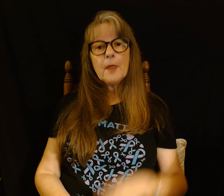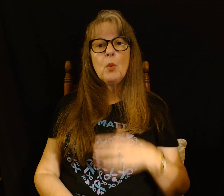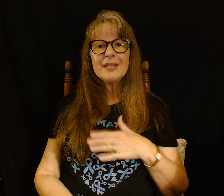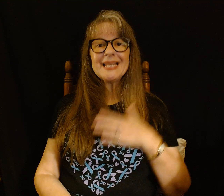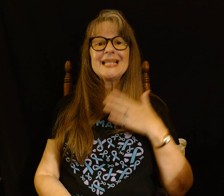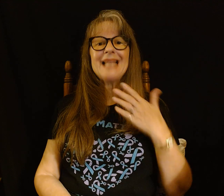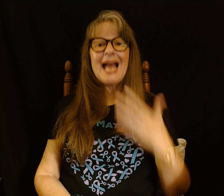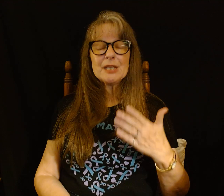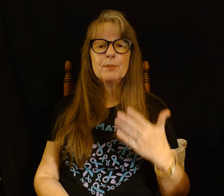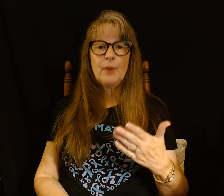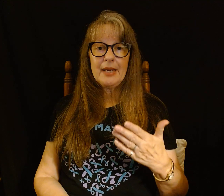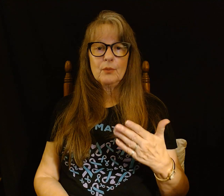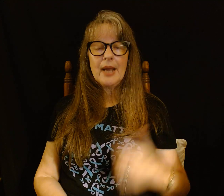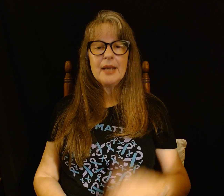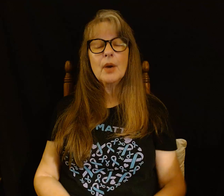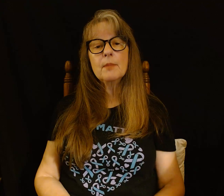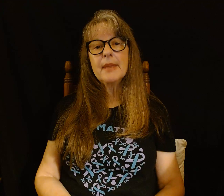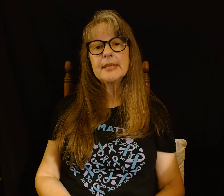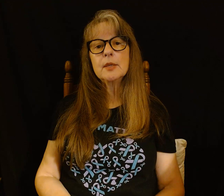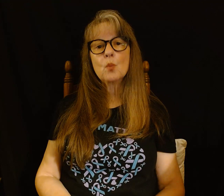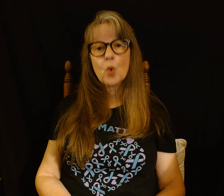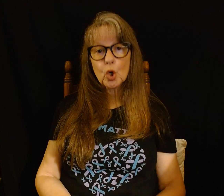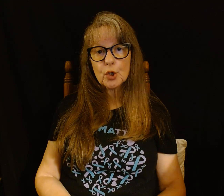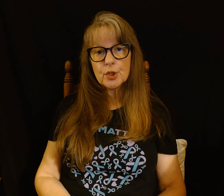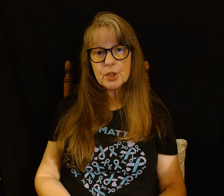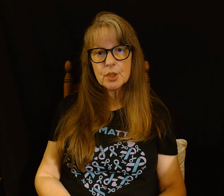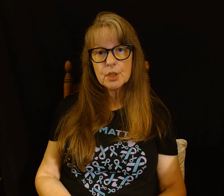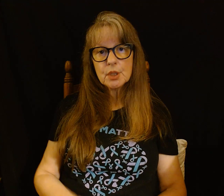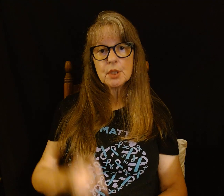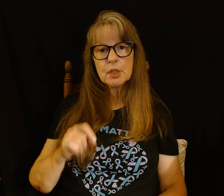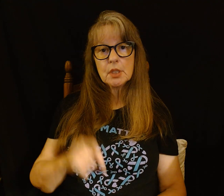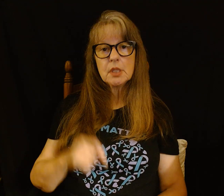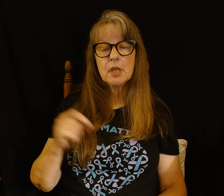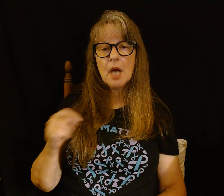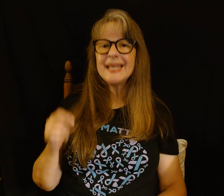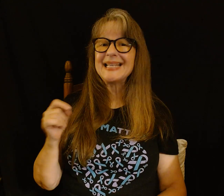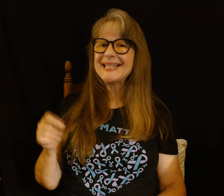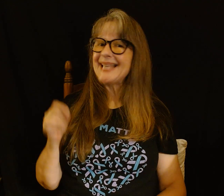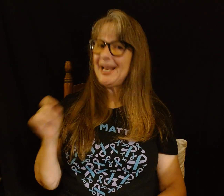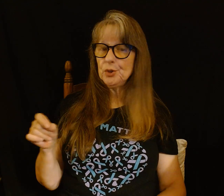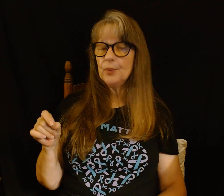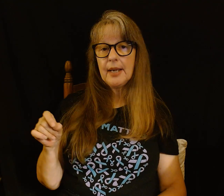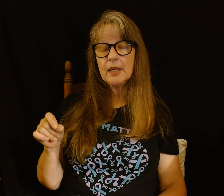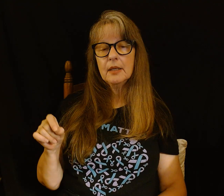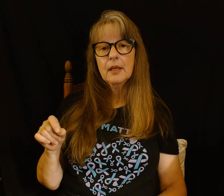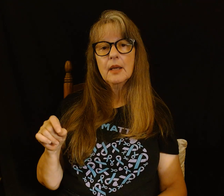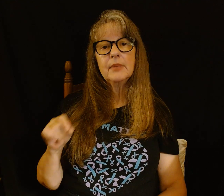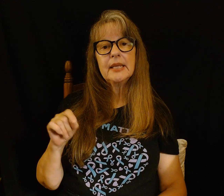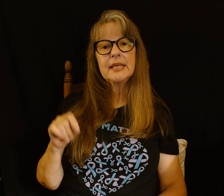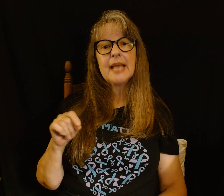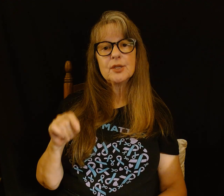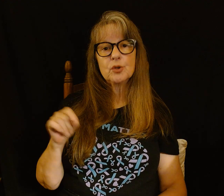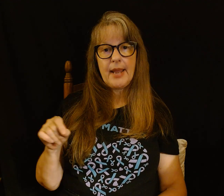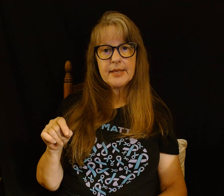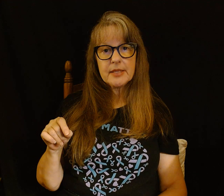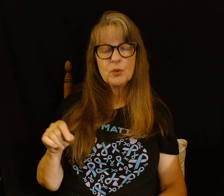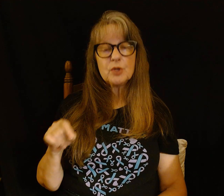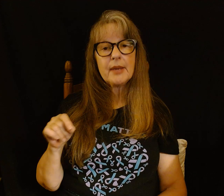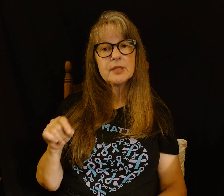what's exasperated, right? What makes it worse? Not exaggerated, but exacerbate, which makes it